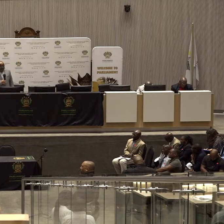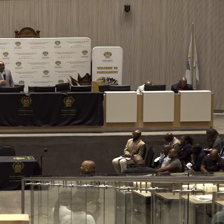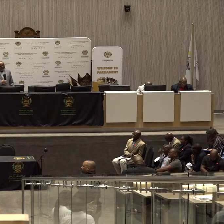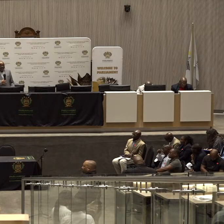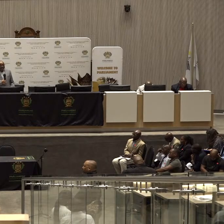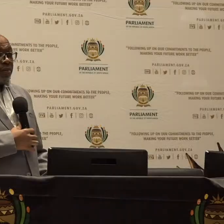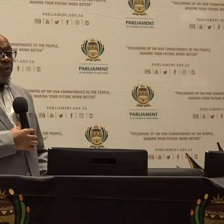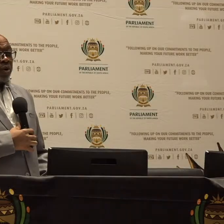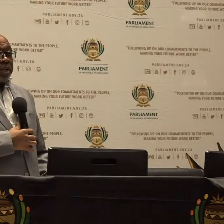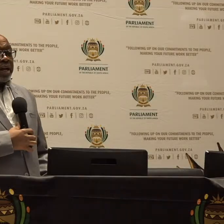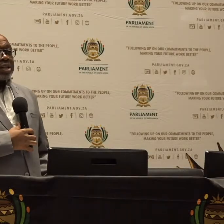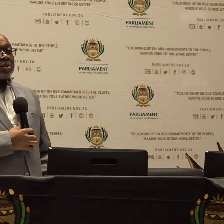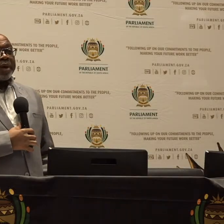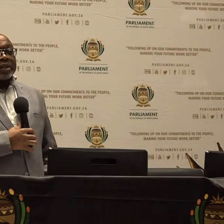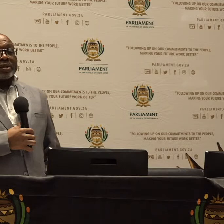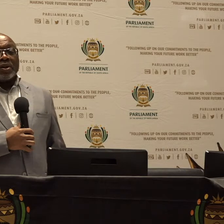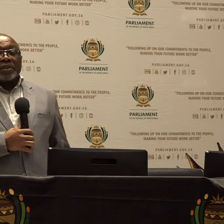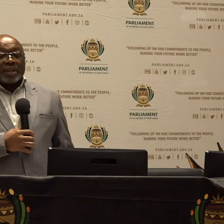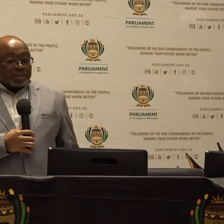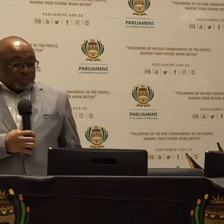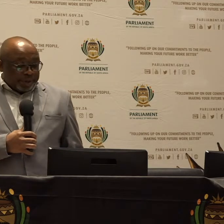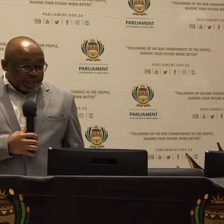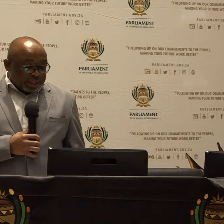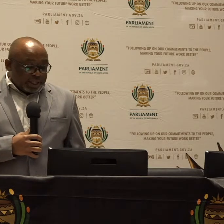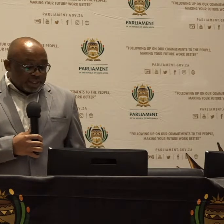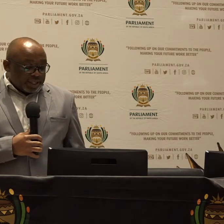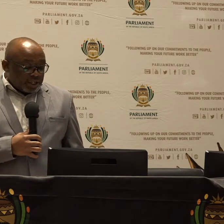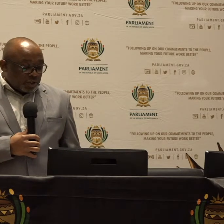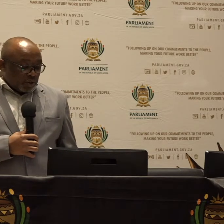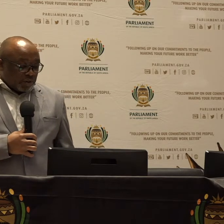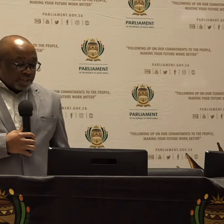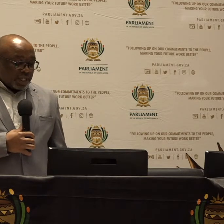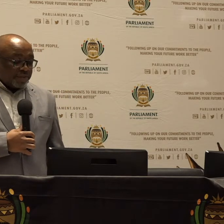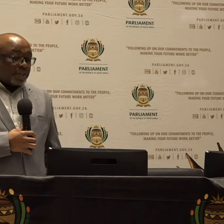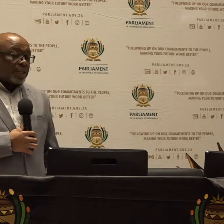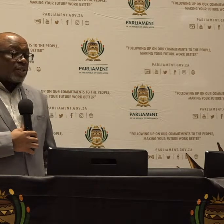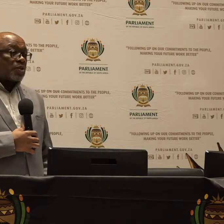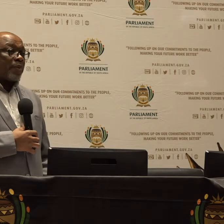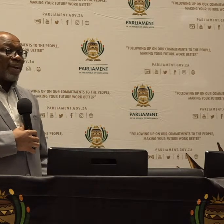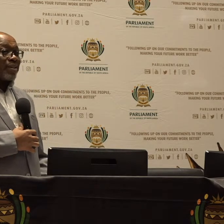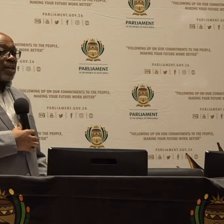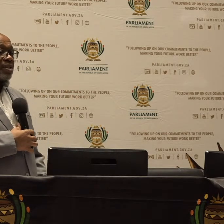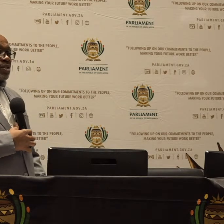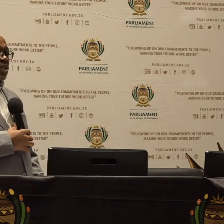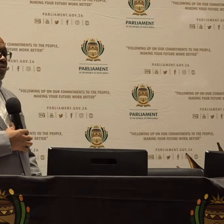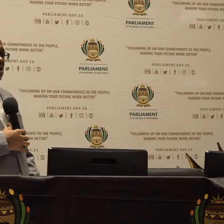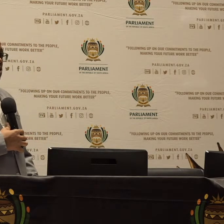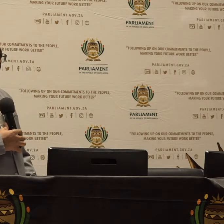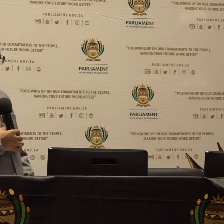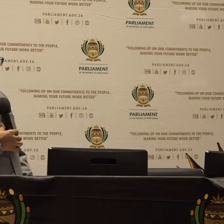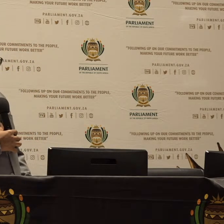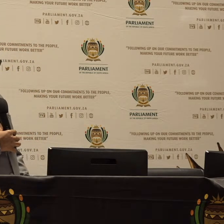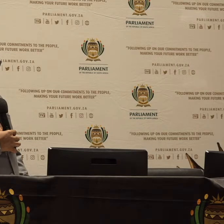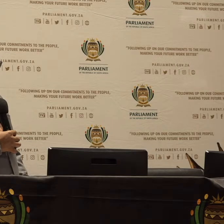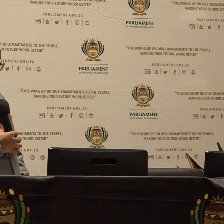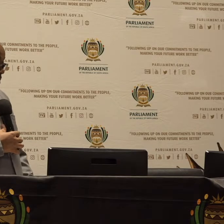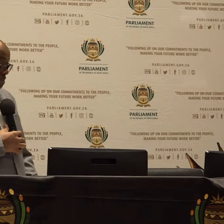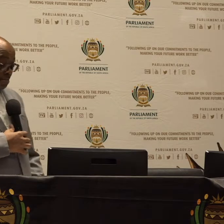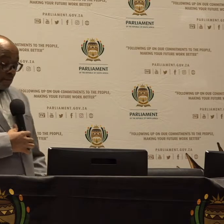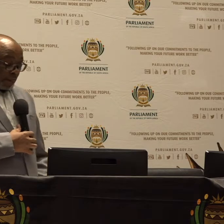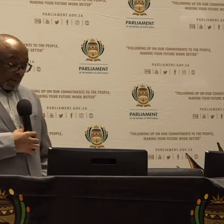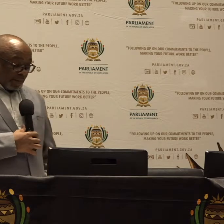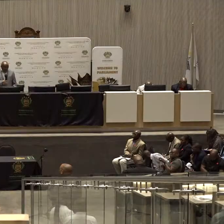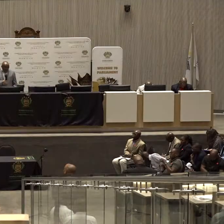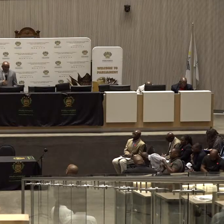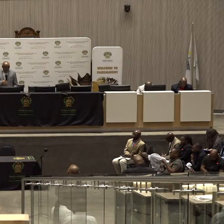another very important aspect on this bill is the issue of safety inspectors and safety inspections